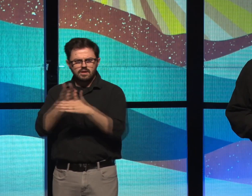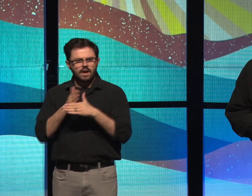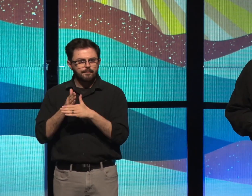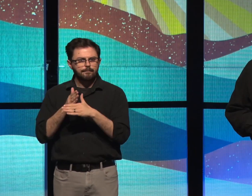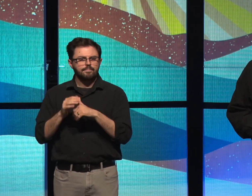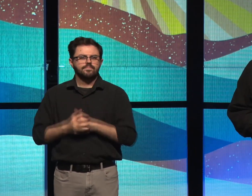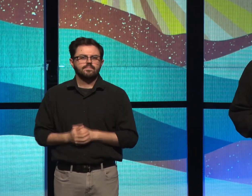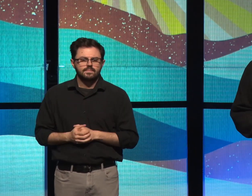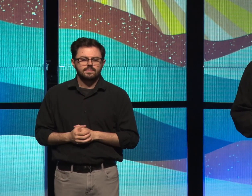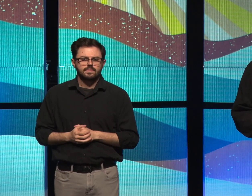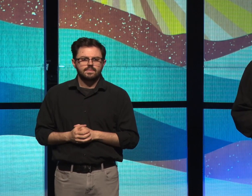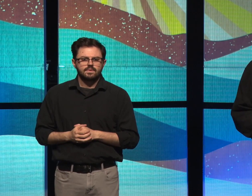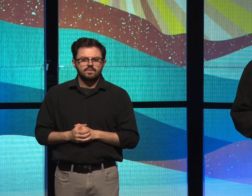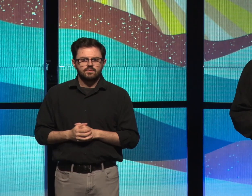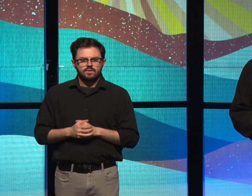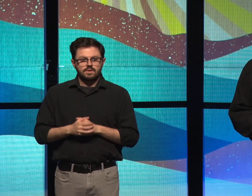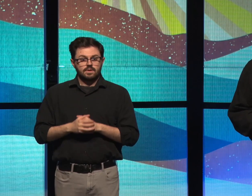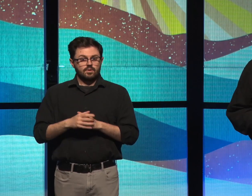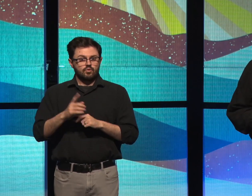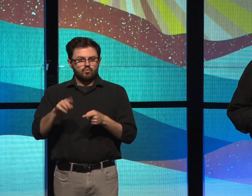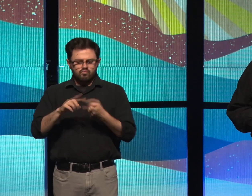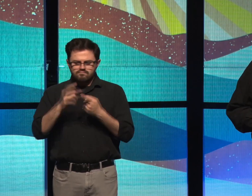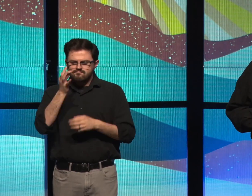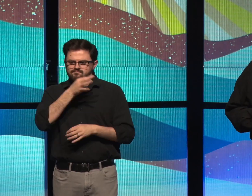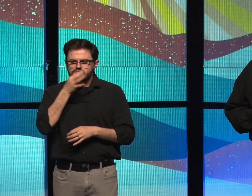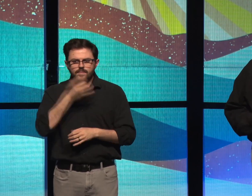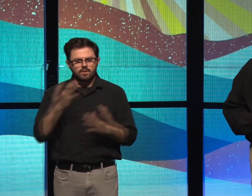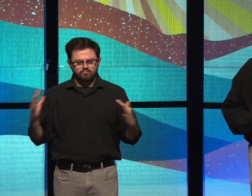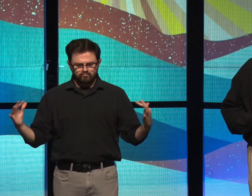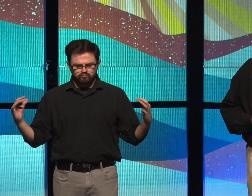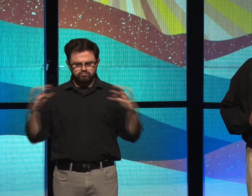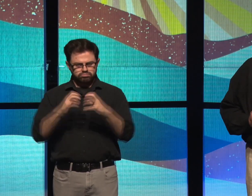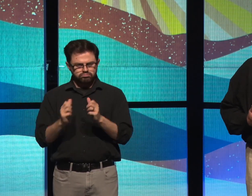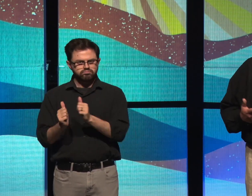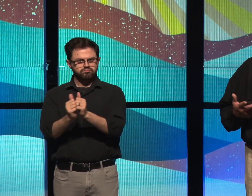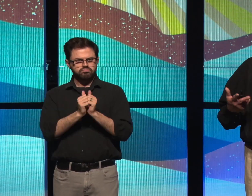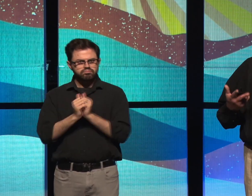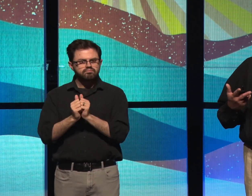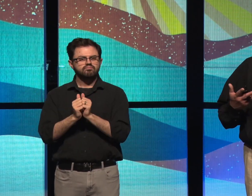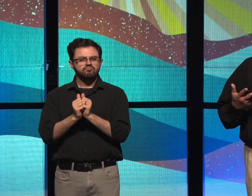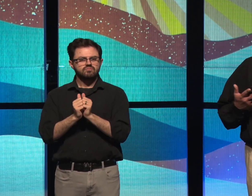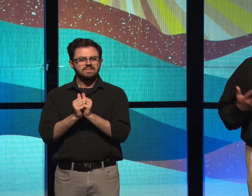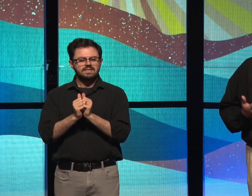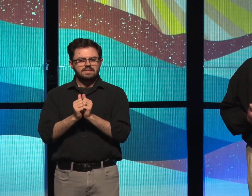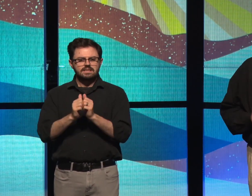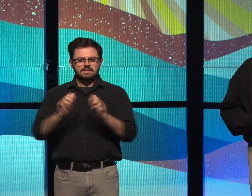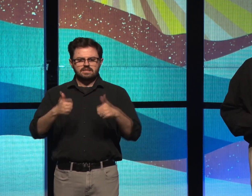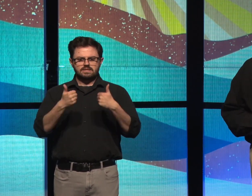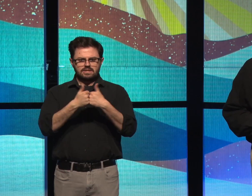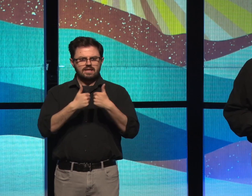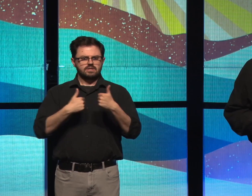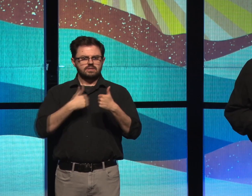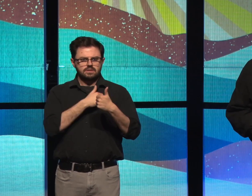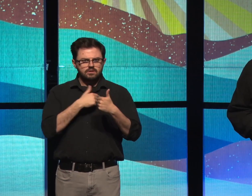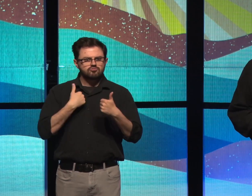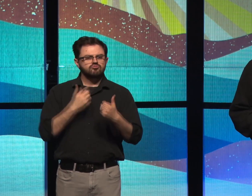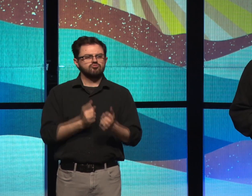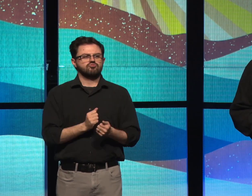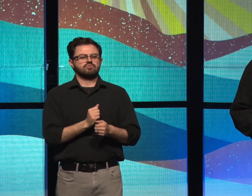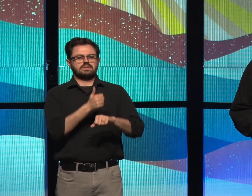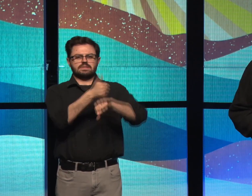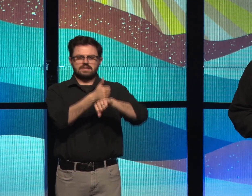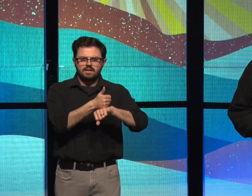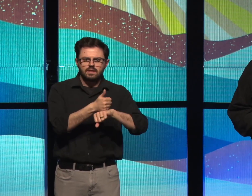of communion challenges us to build supportive networks and foster community resilience,